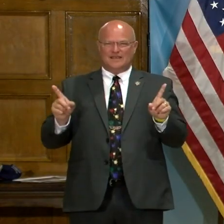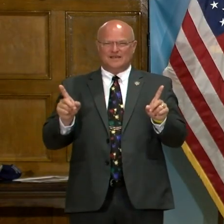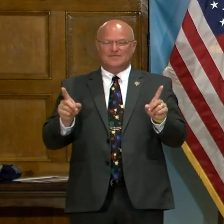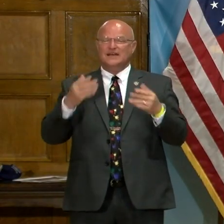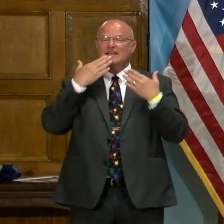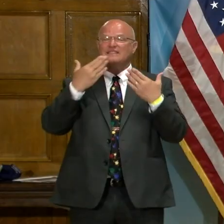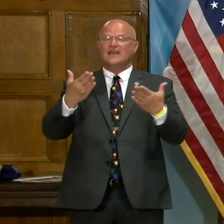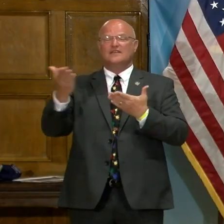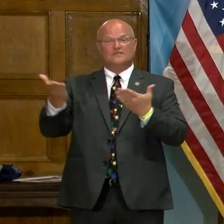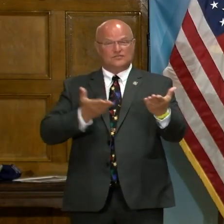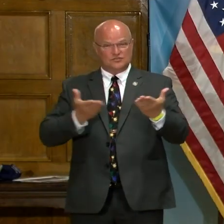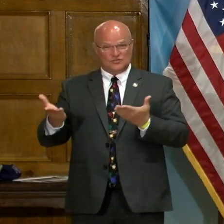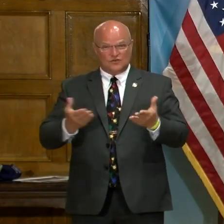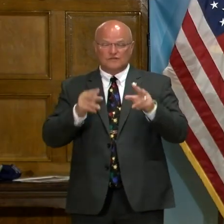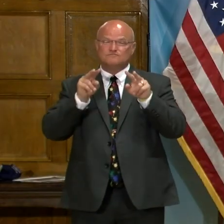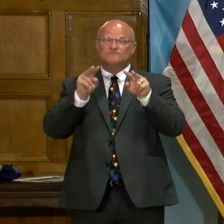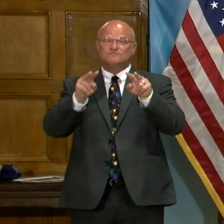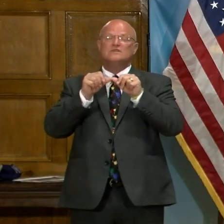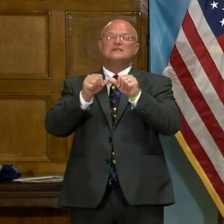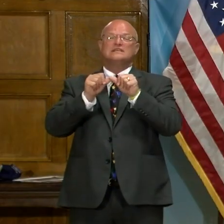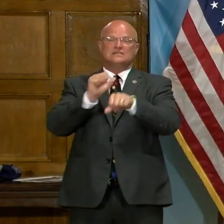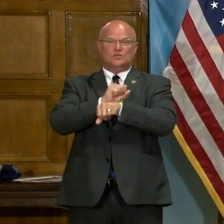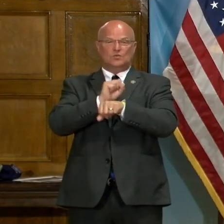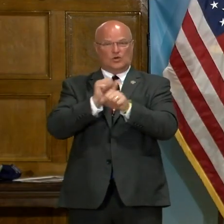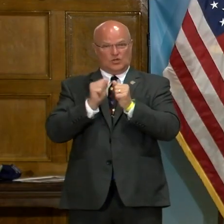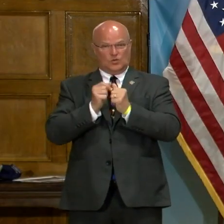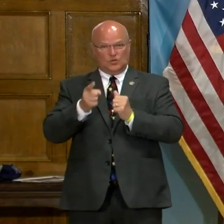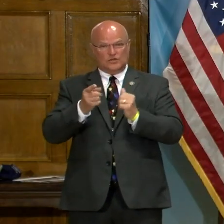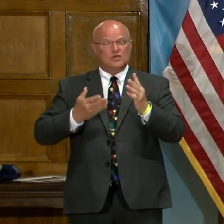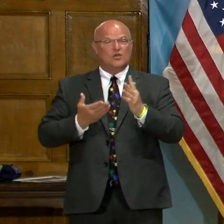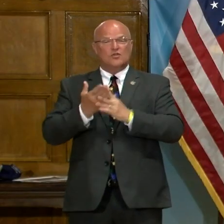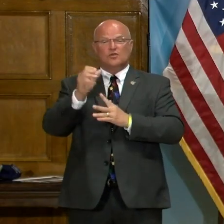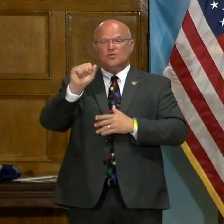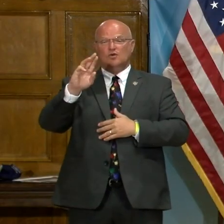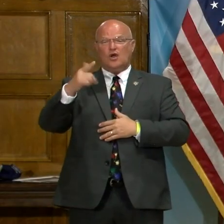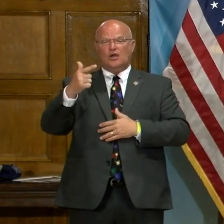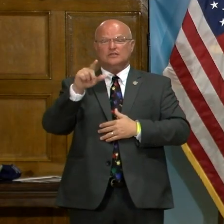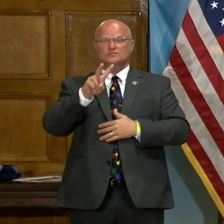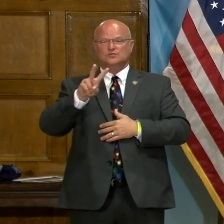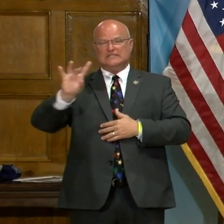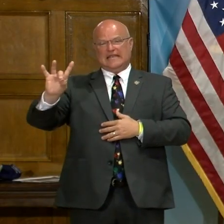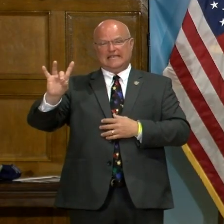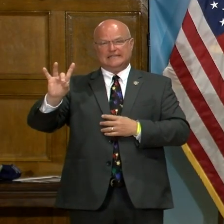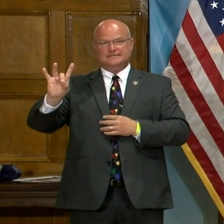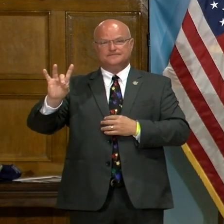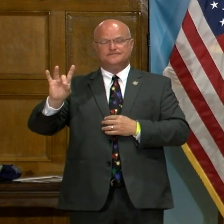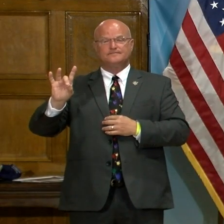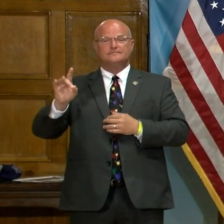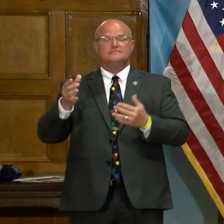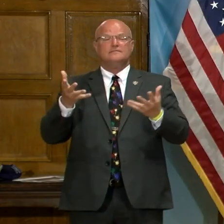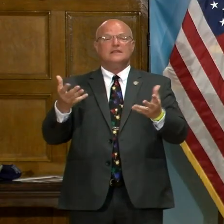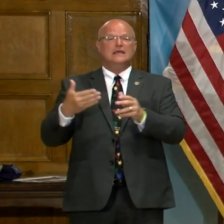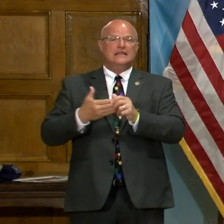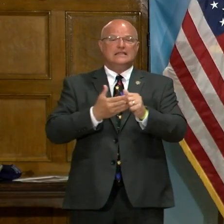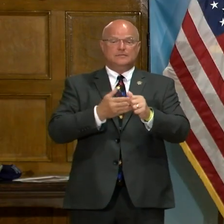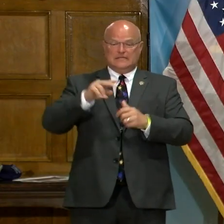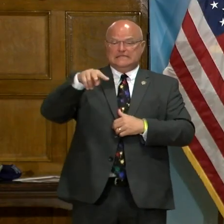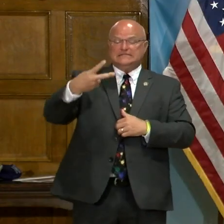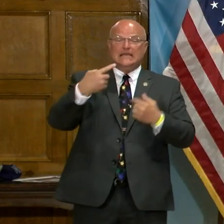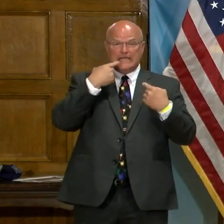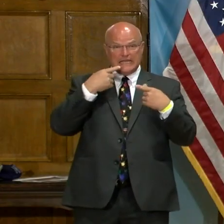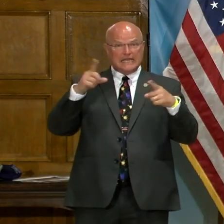But thank you for your service, and we look forward to continue working with you through August 28th. And then that leads me to the